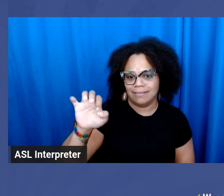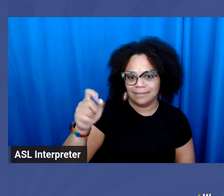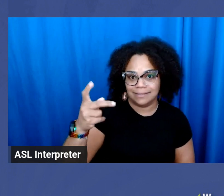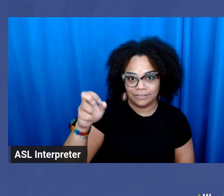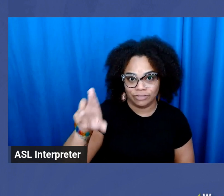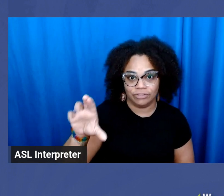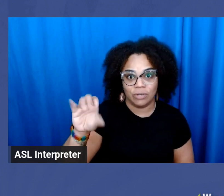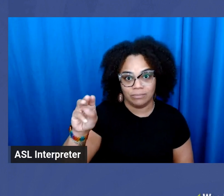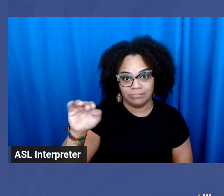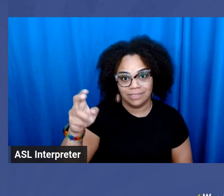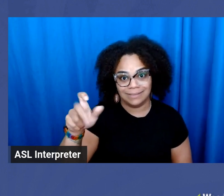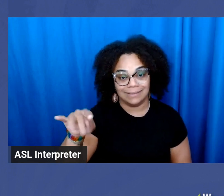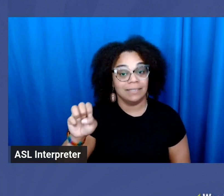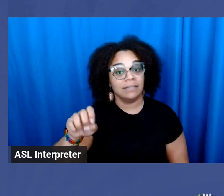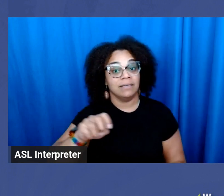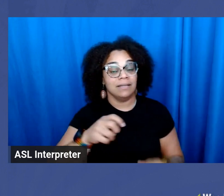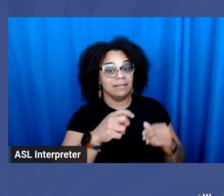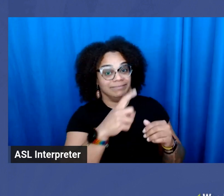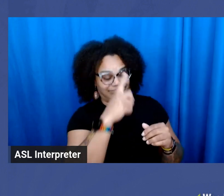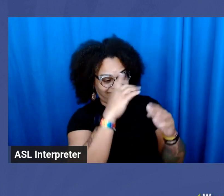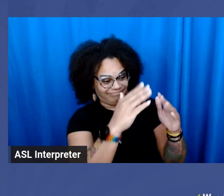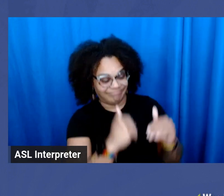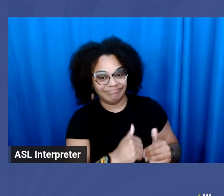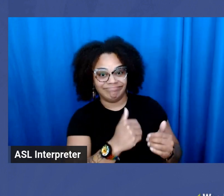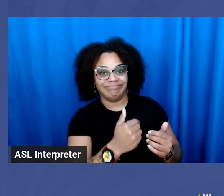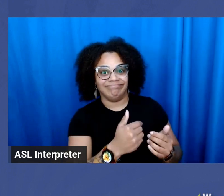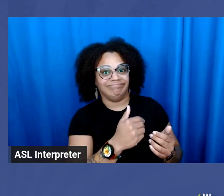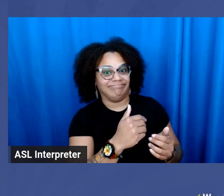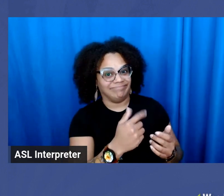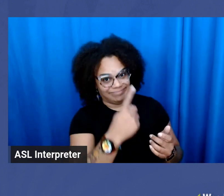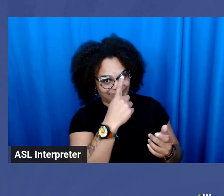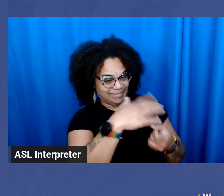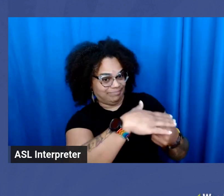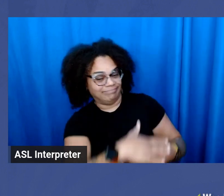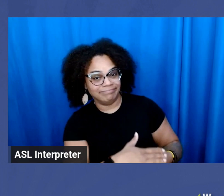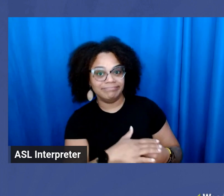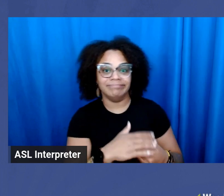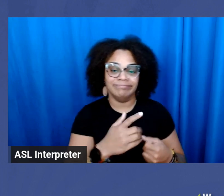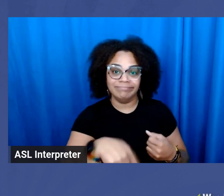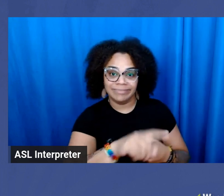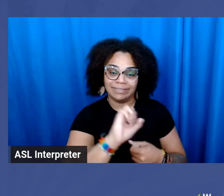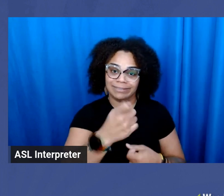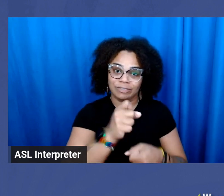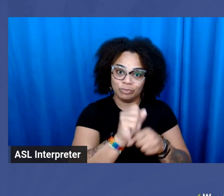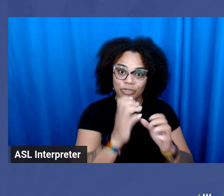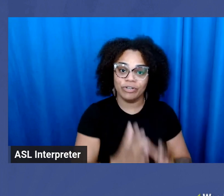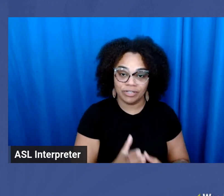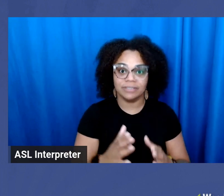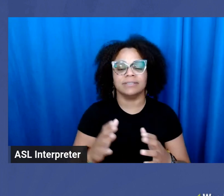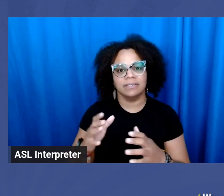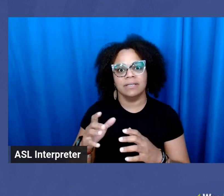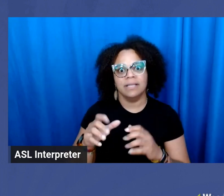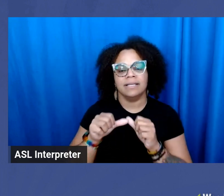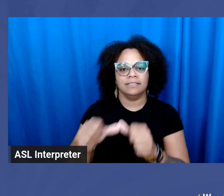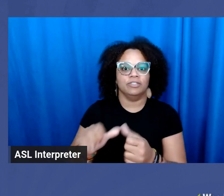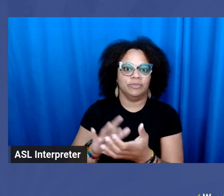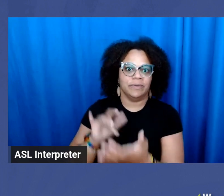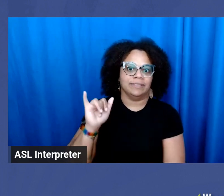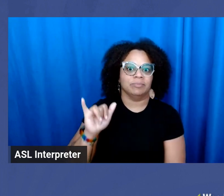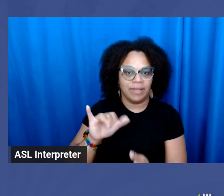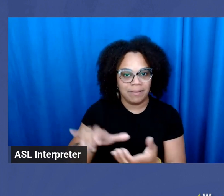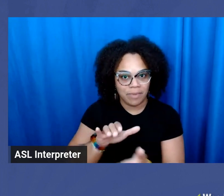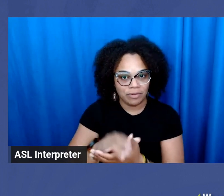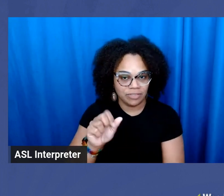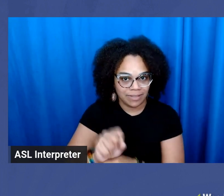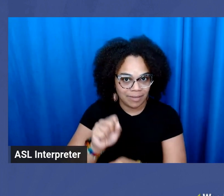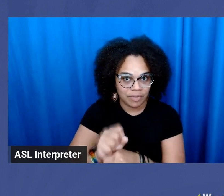in class-conscious theory acts as both a metaphor and martyr to the exploitation of marriage and labor. From Marx's Private